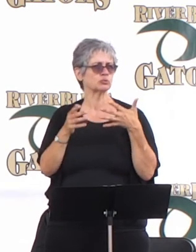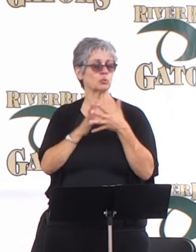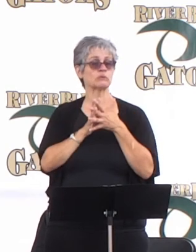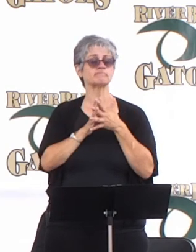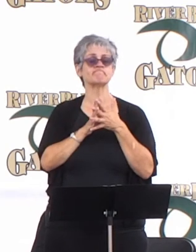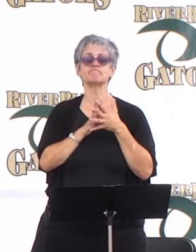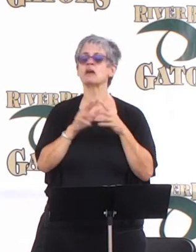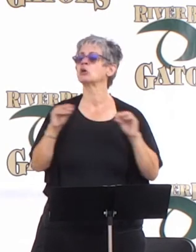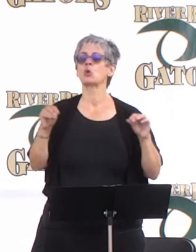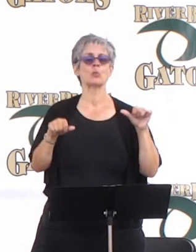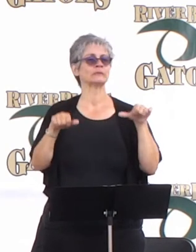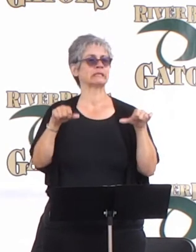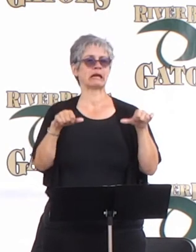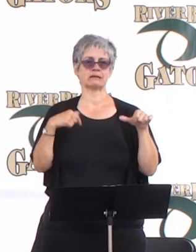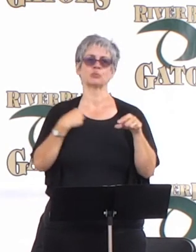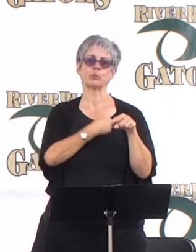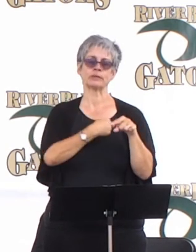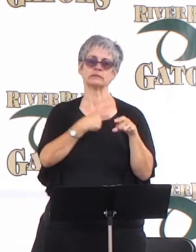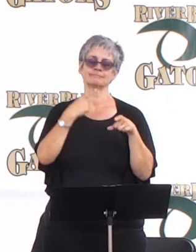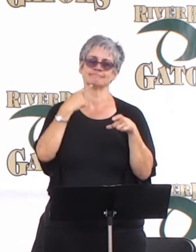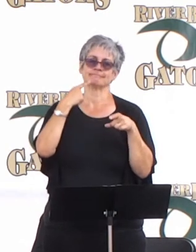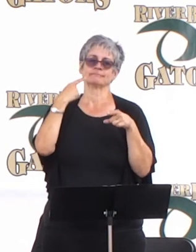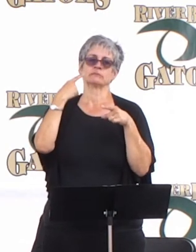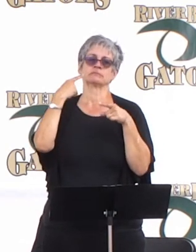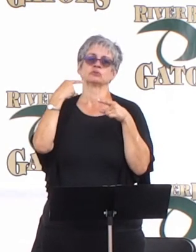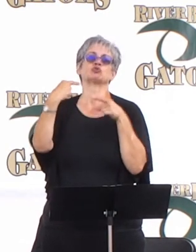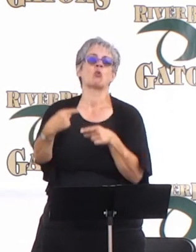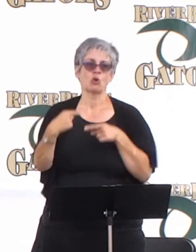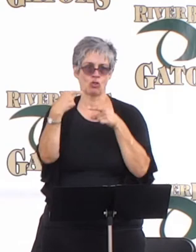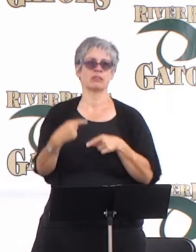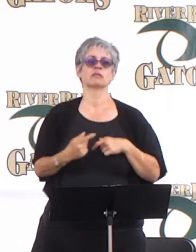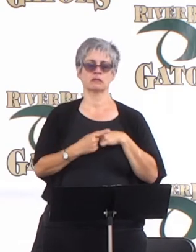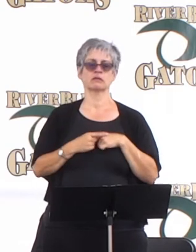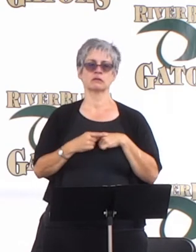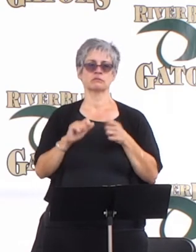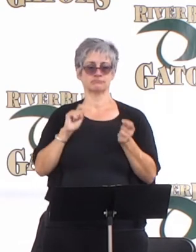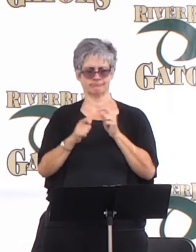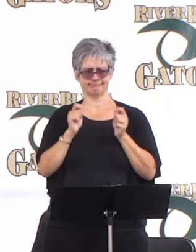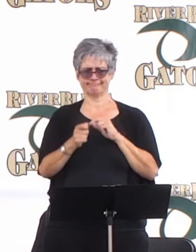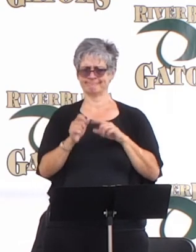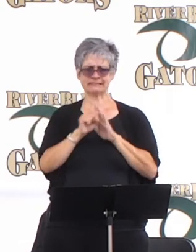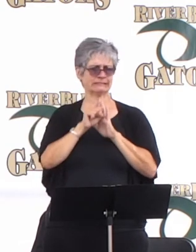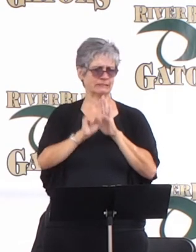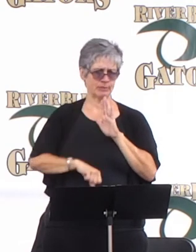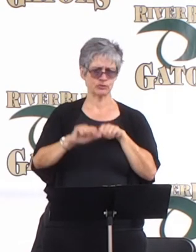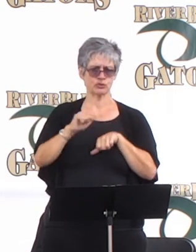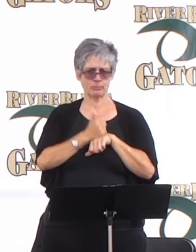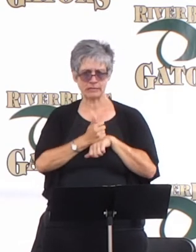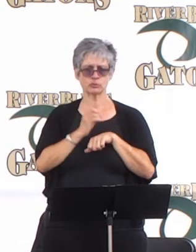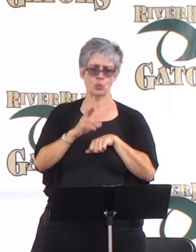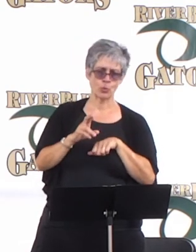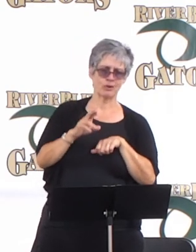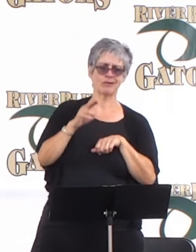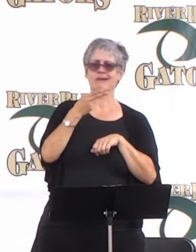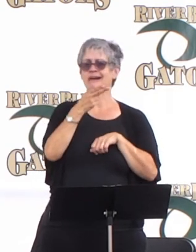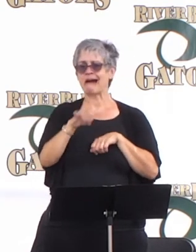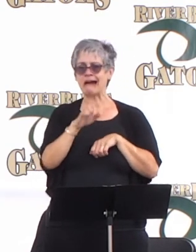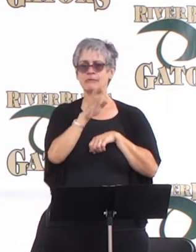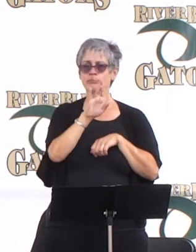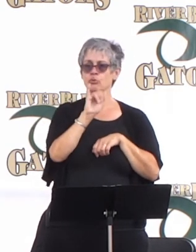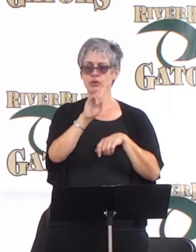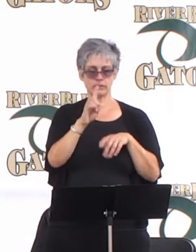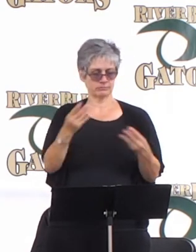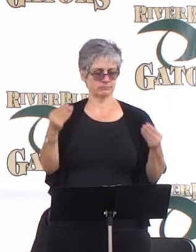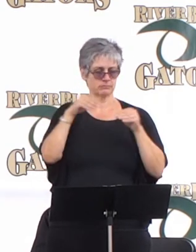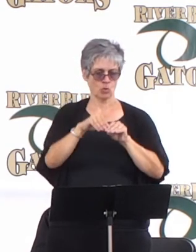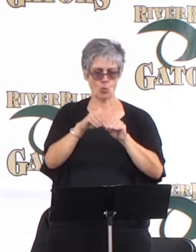no doubt that we struggled, adapting to a new semester-based hybrid system or fully virtual schedule after ending the previous